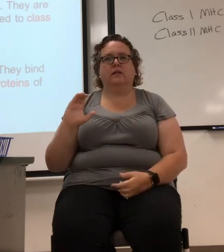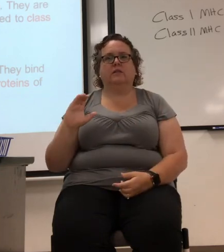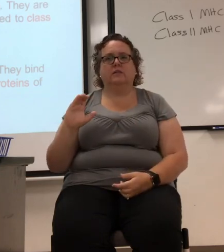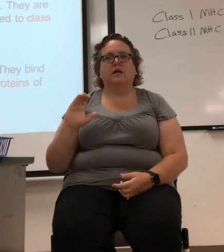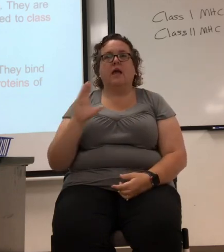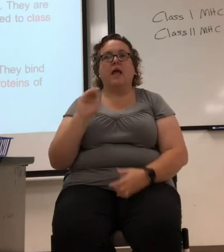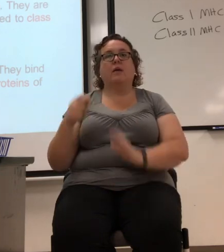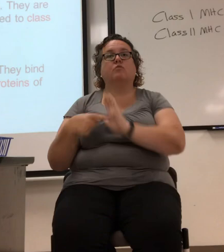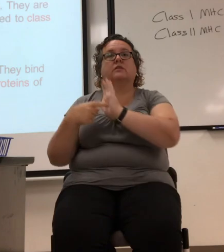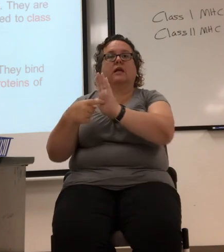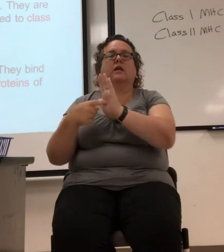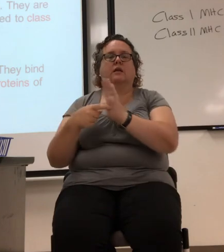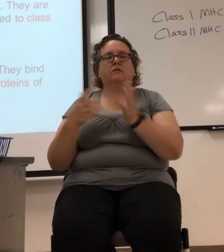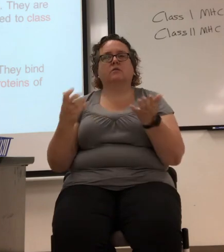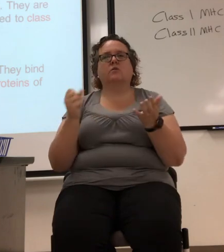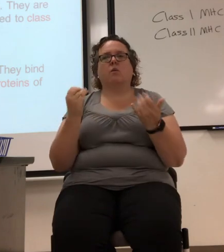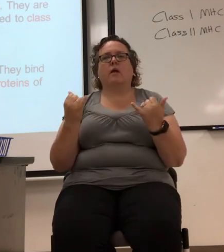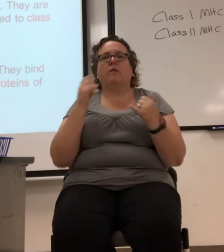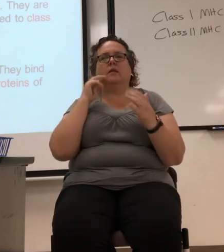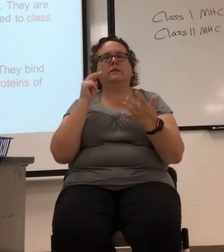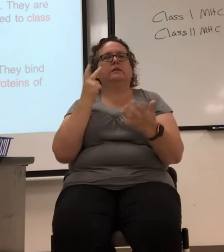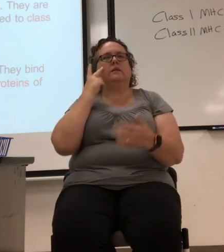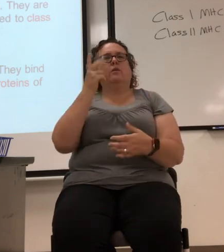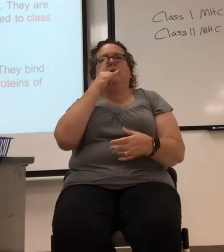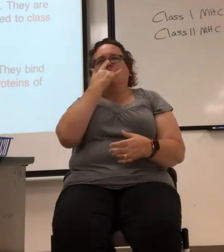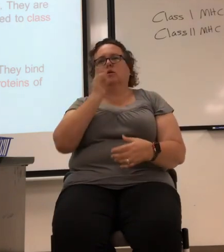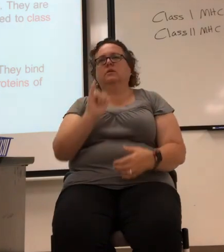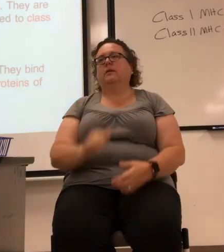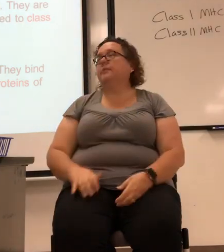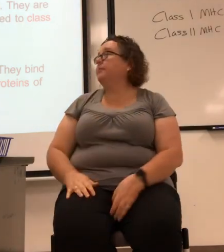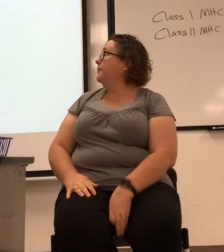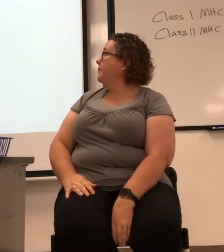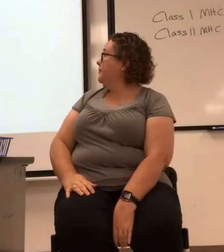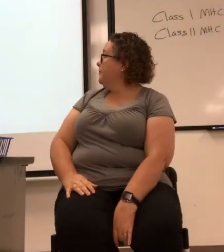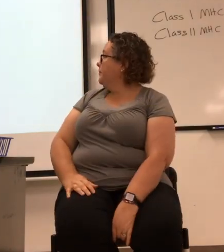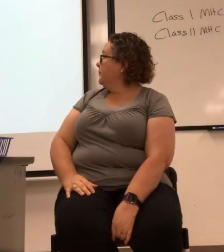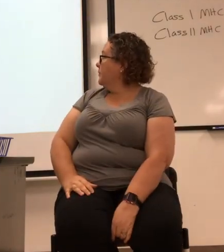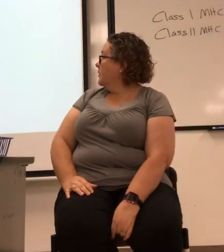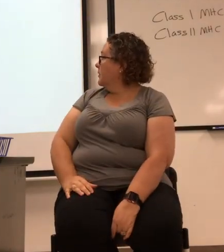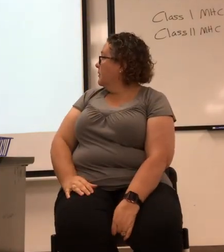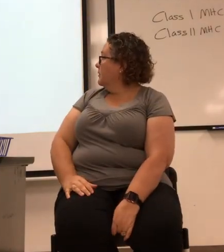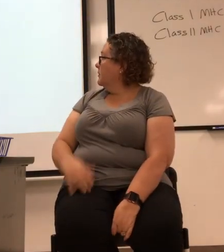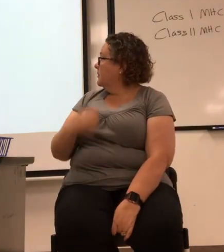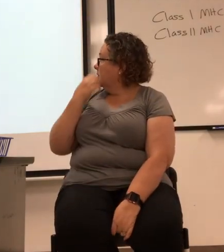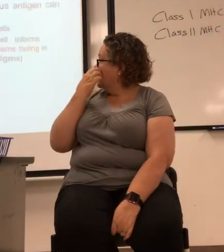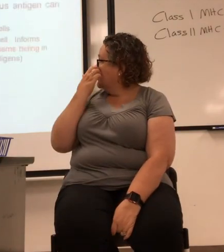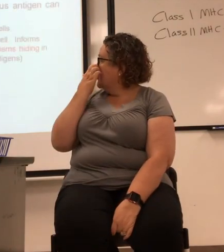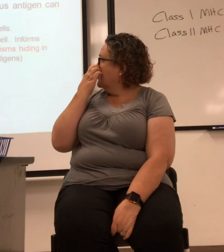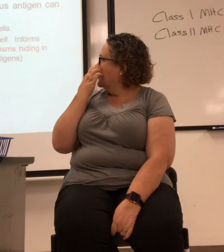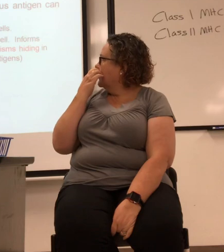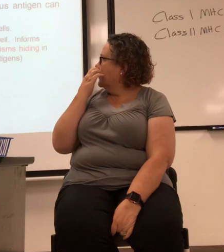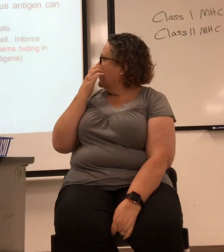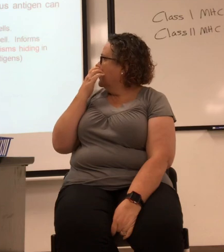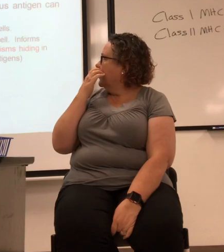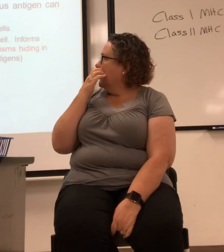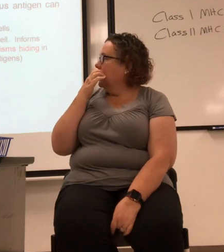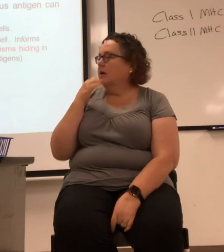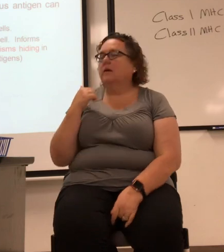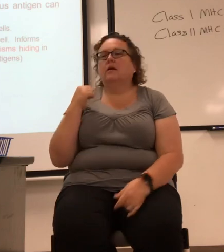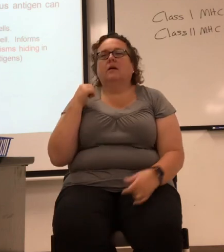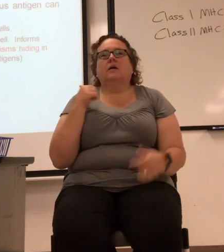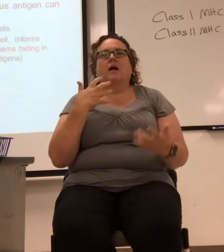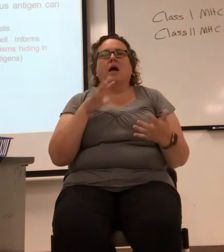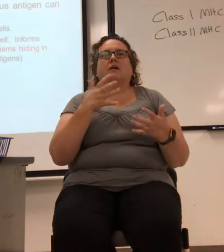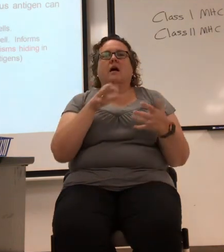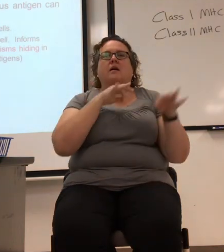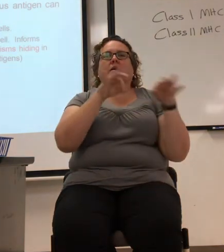and they're presenting the antigen to it. So let's take a look at this. Class 1 MHC. And I kind of outline what I